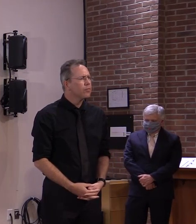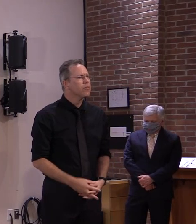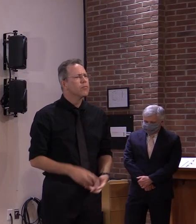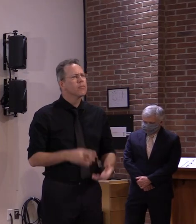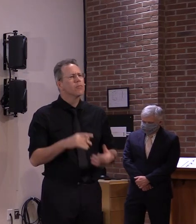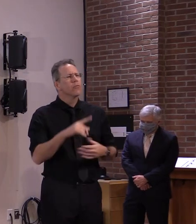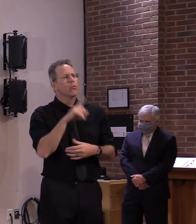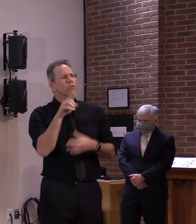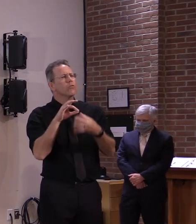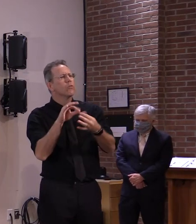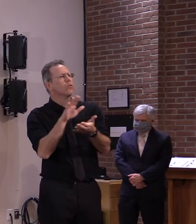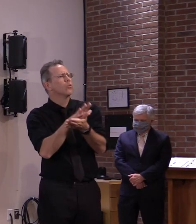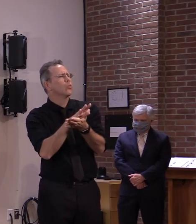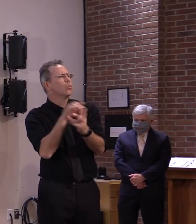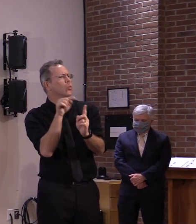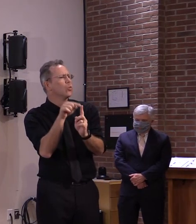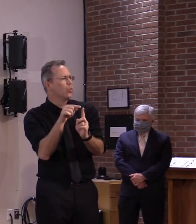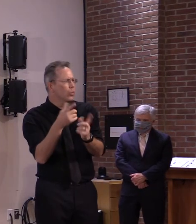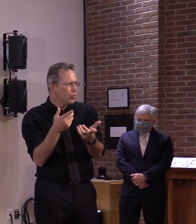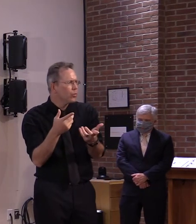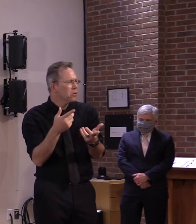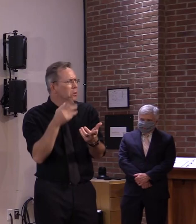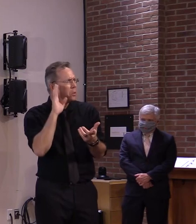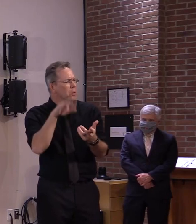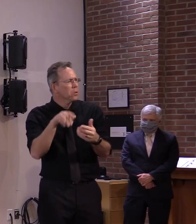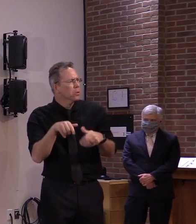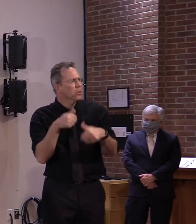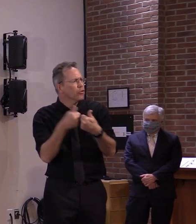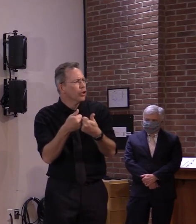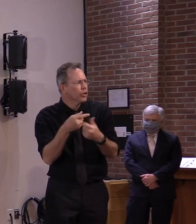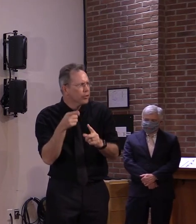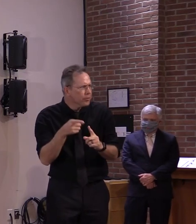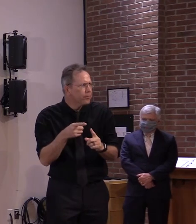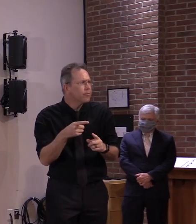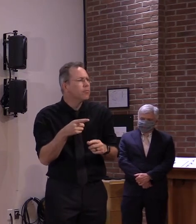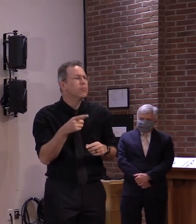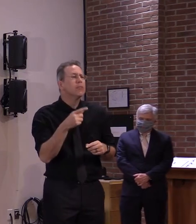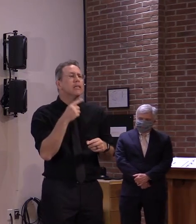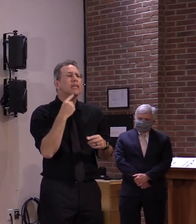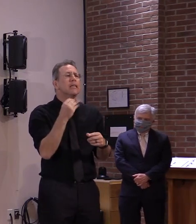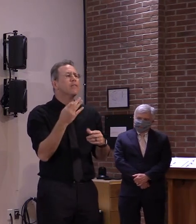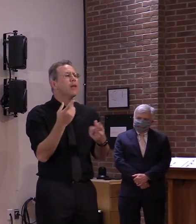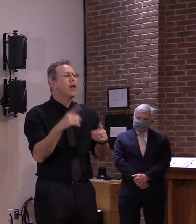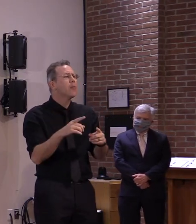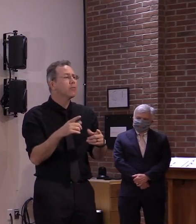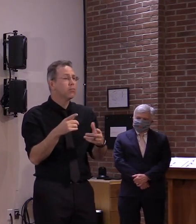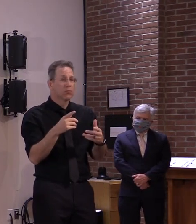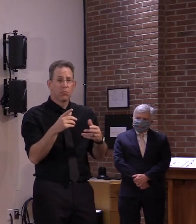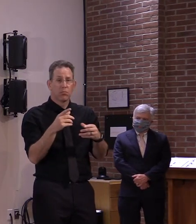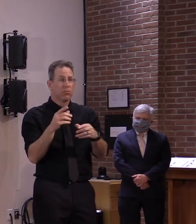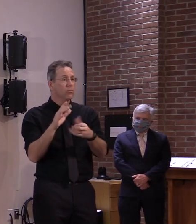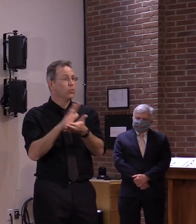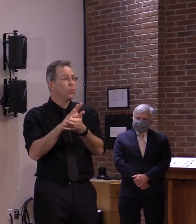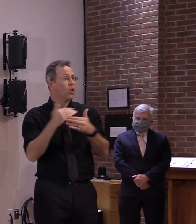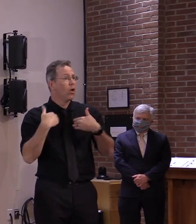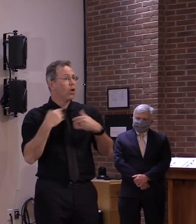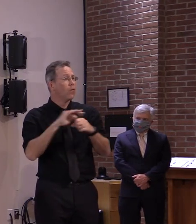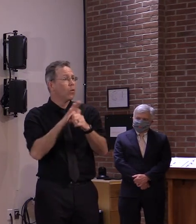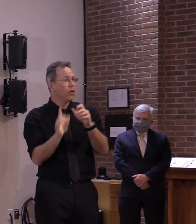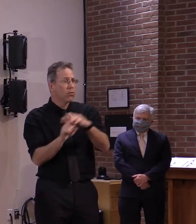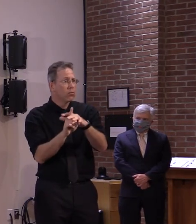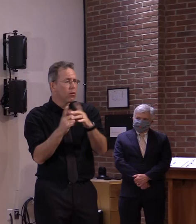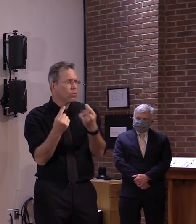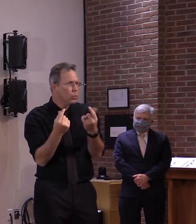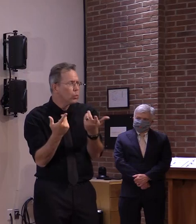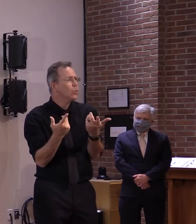challenges. If a school has to go to remote during a positive case, should other schools in that same district who share teachers or after school programs also